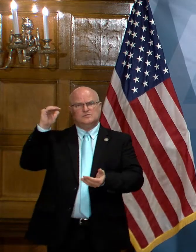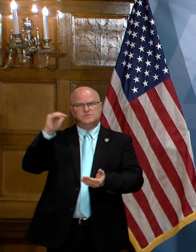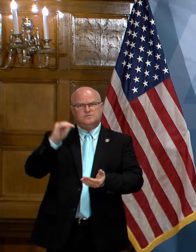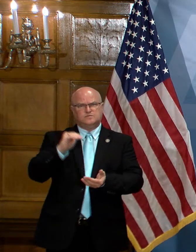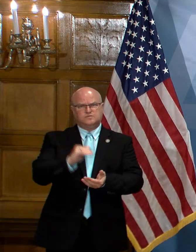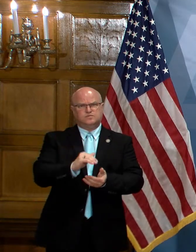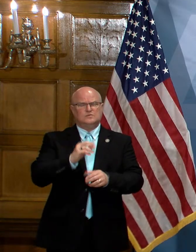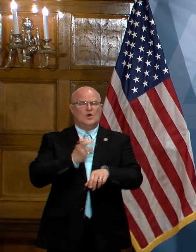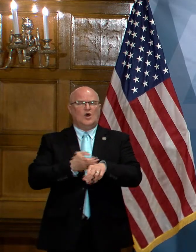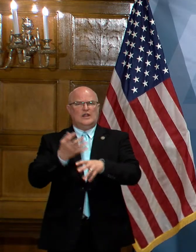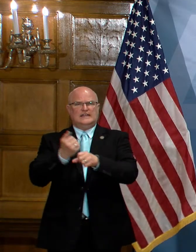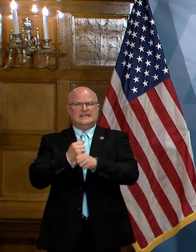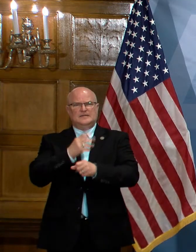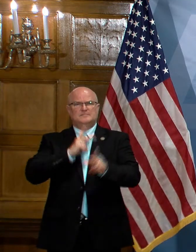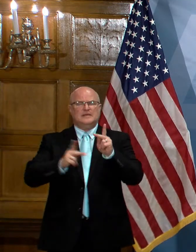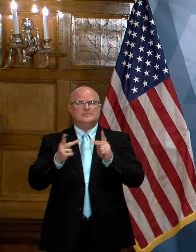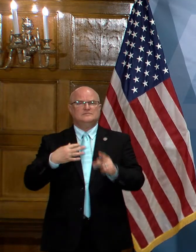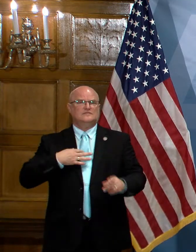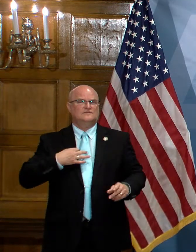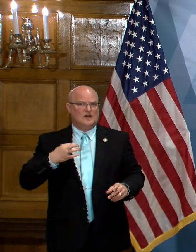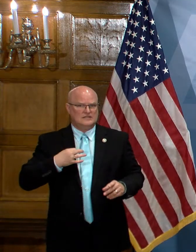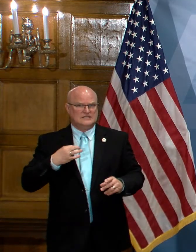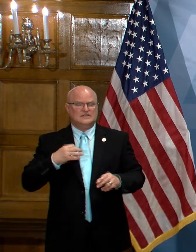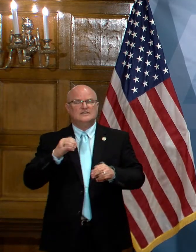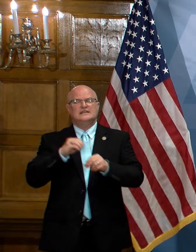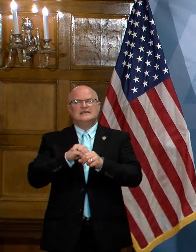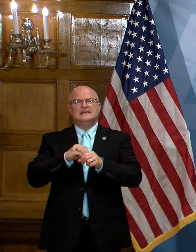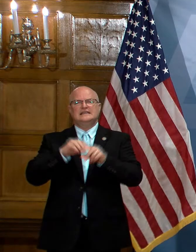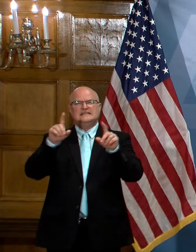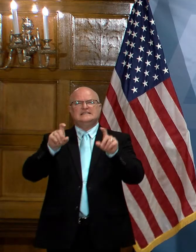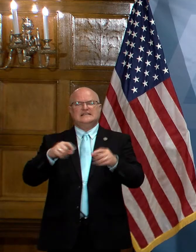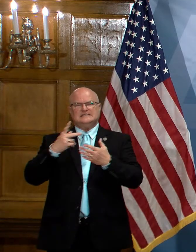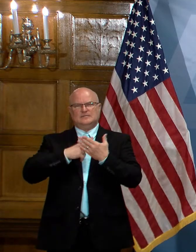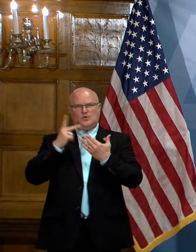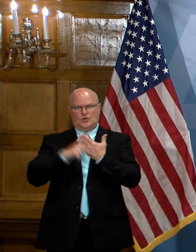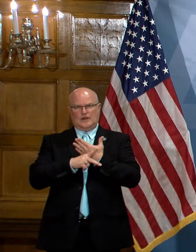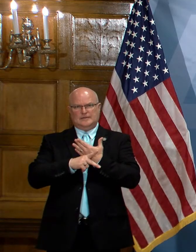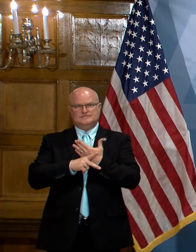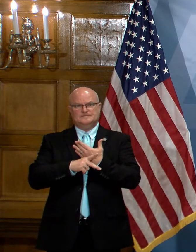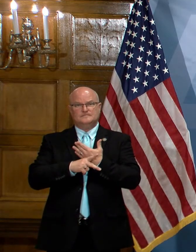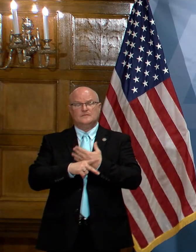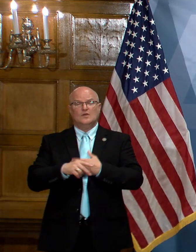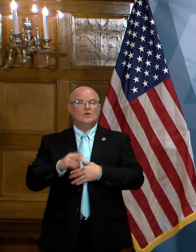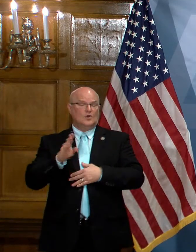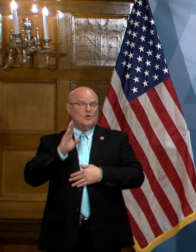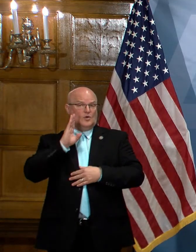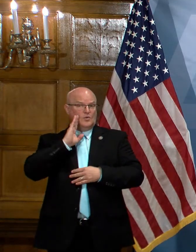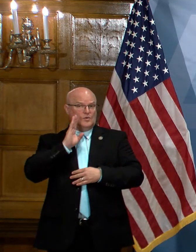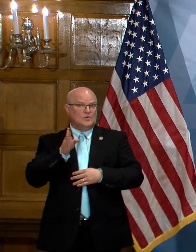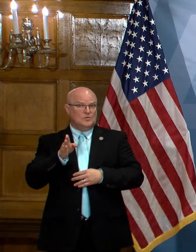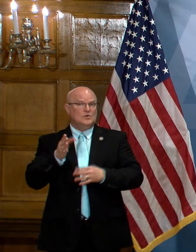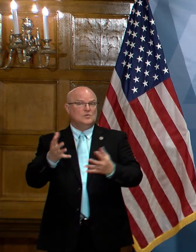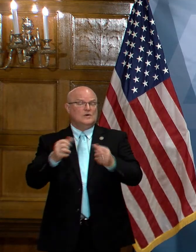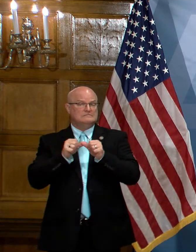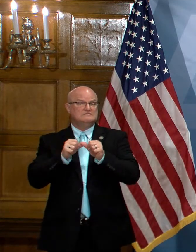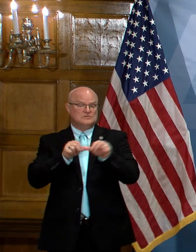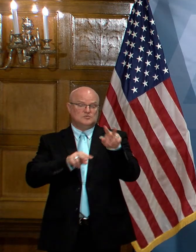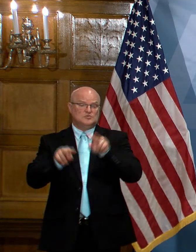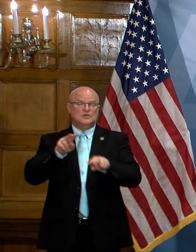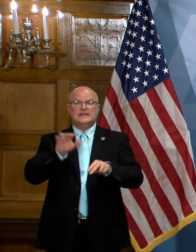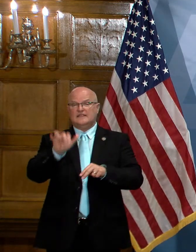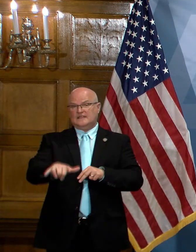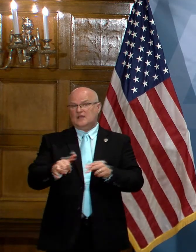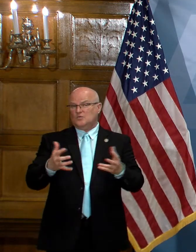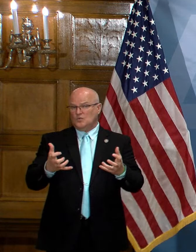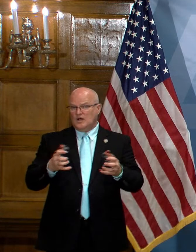that it's hard to get participants in a surveillance testing program. We would want to continue to look at